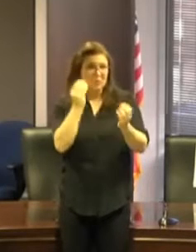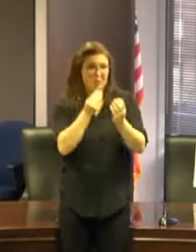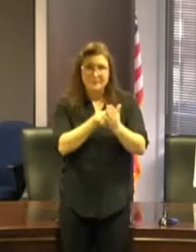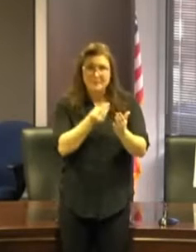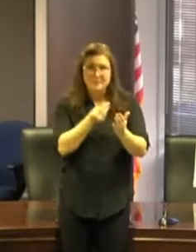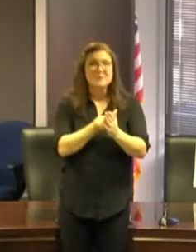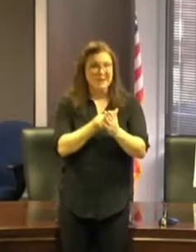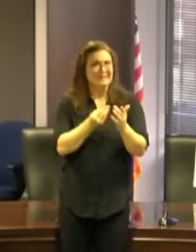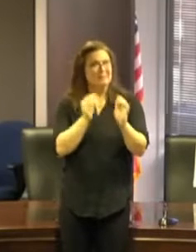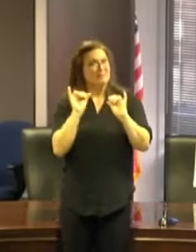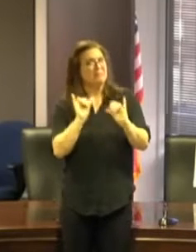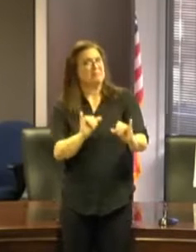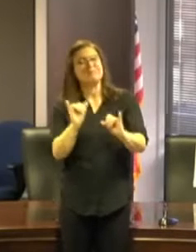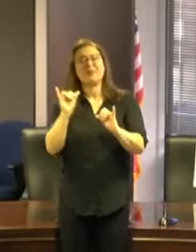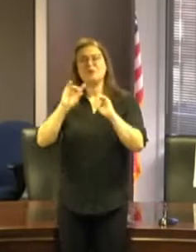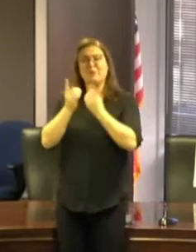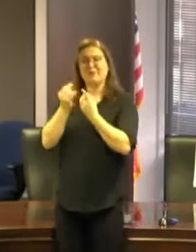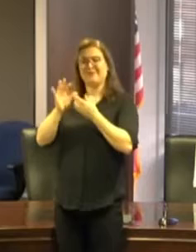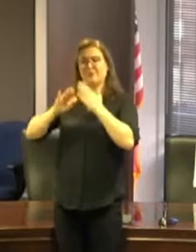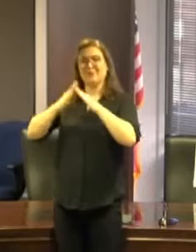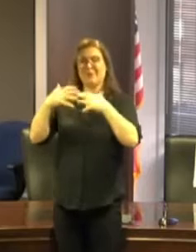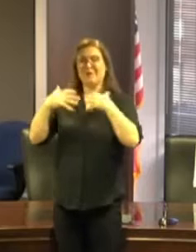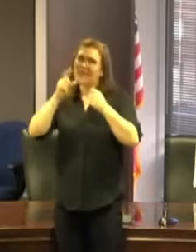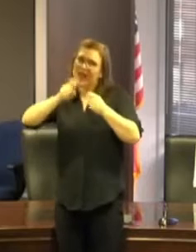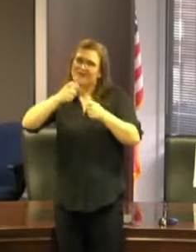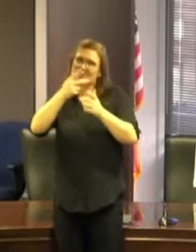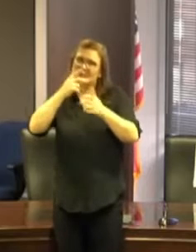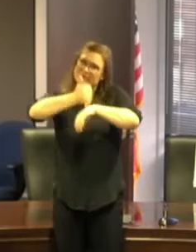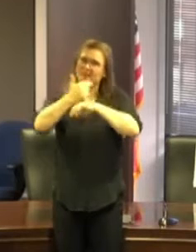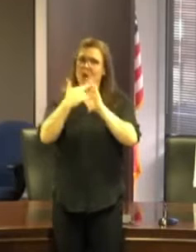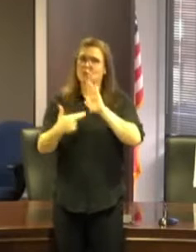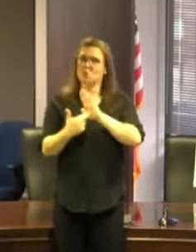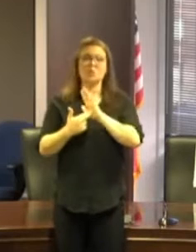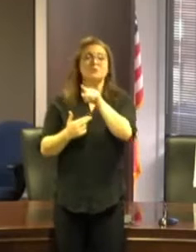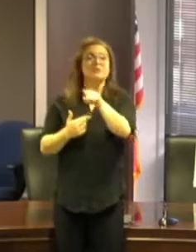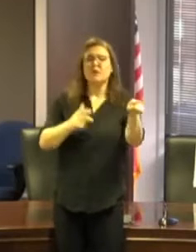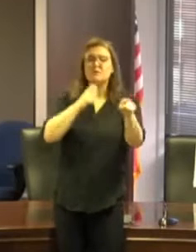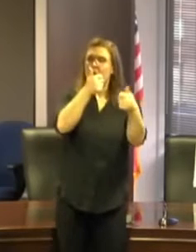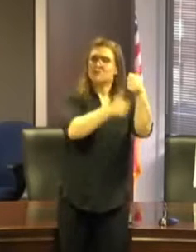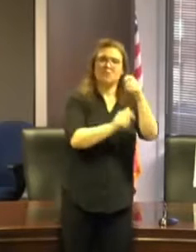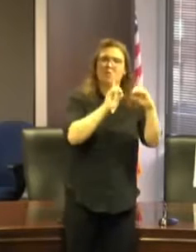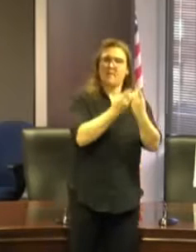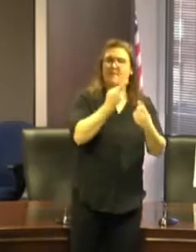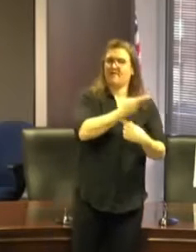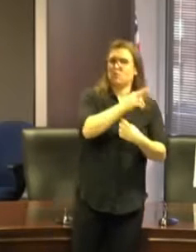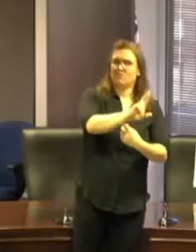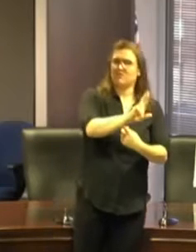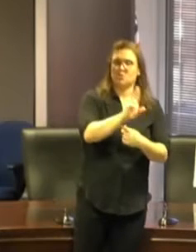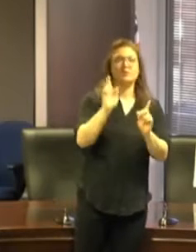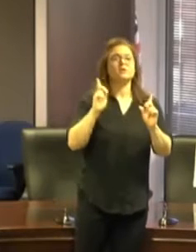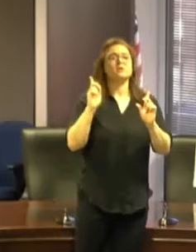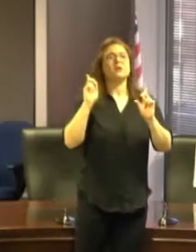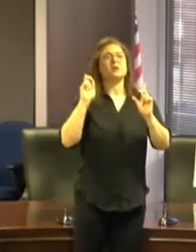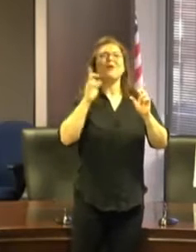by the Department of Community Health rather than the Department of Human Resources, which has since been named as the Department of Human